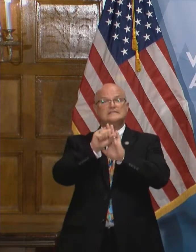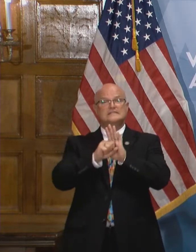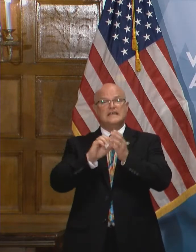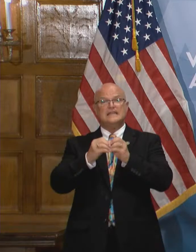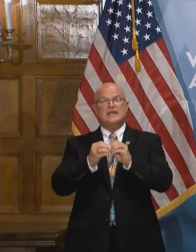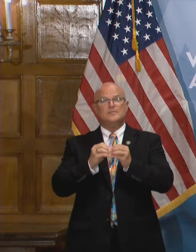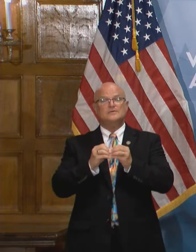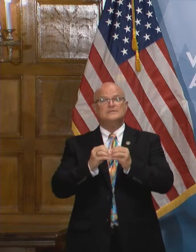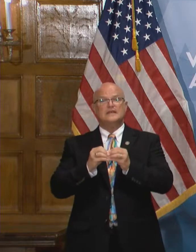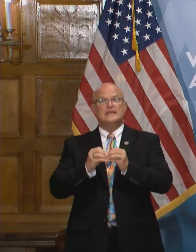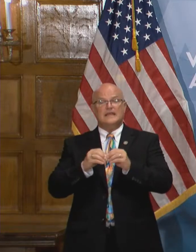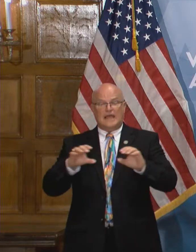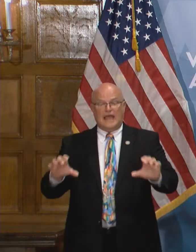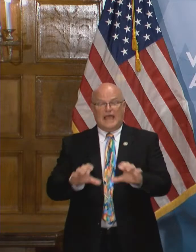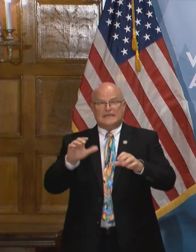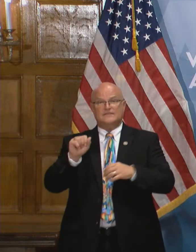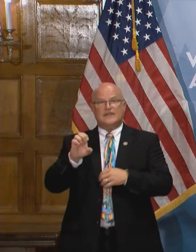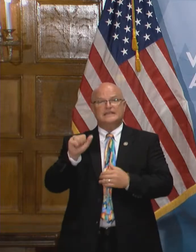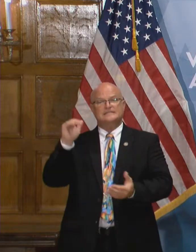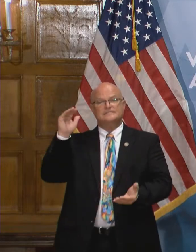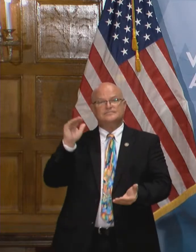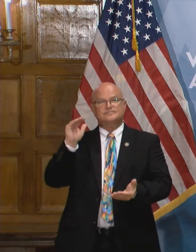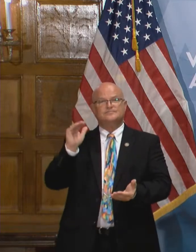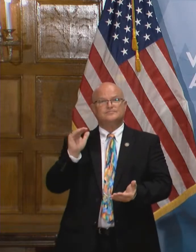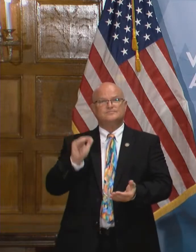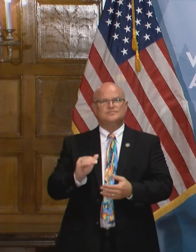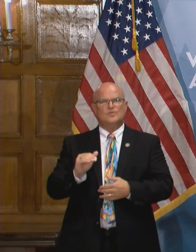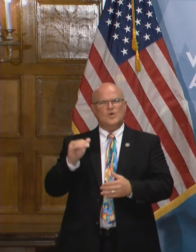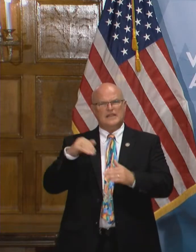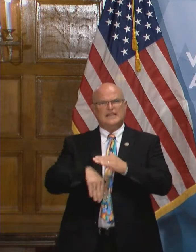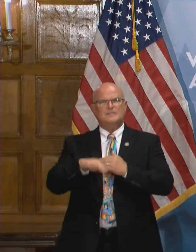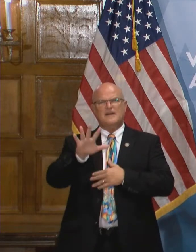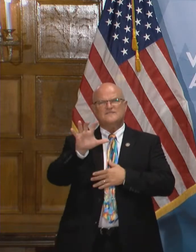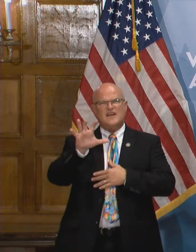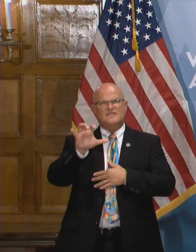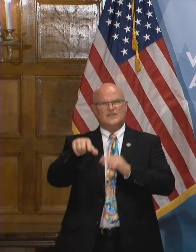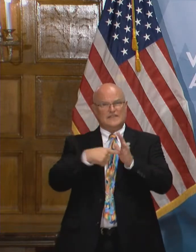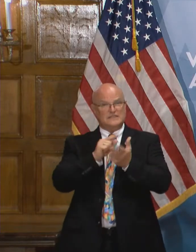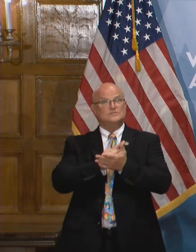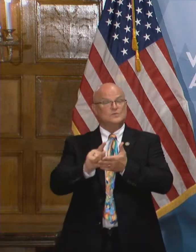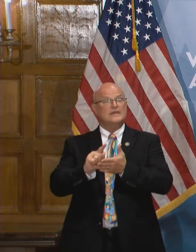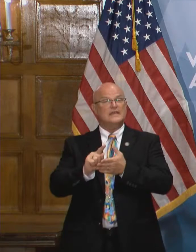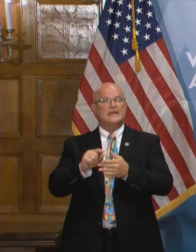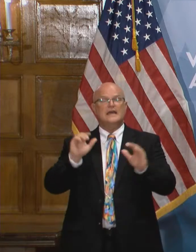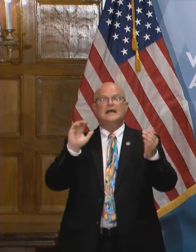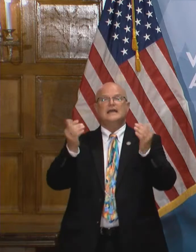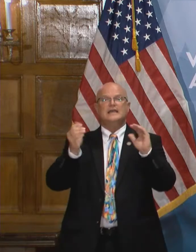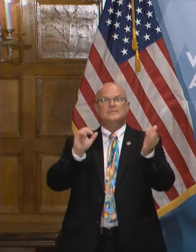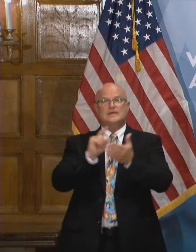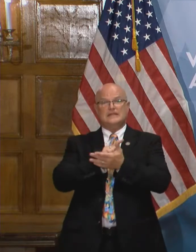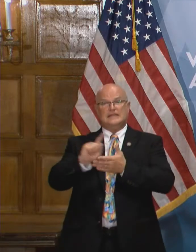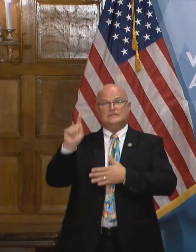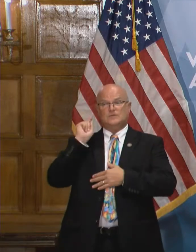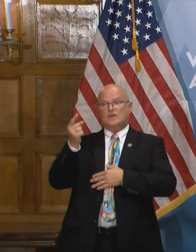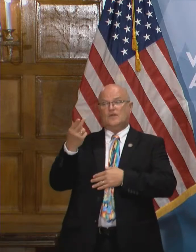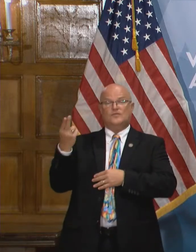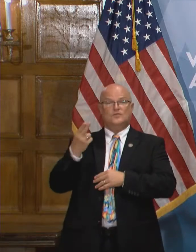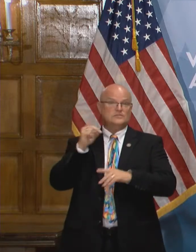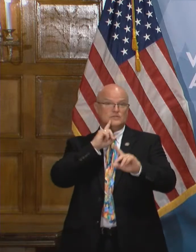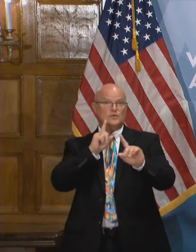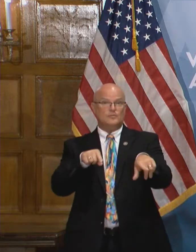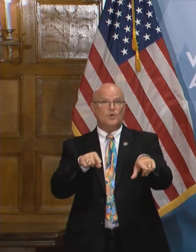a decline in the number of active cases. We are down about 500 again this week compared to last Thursday's